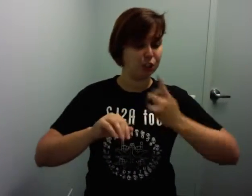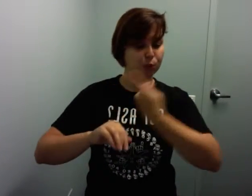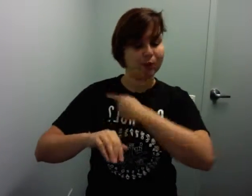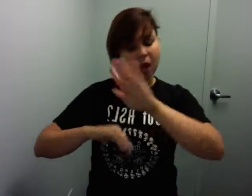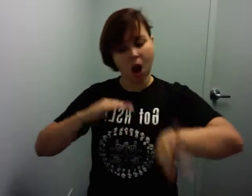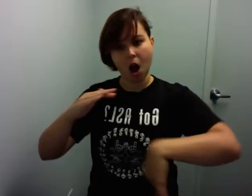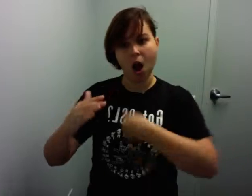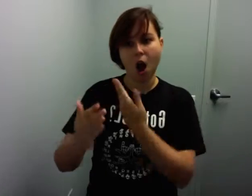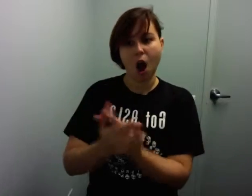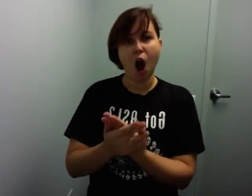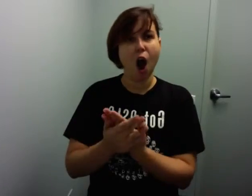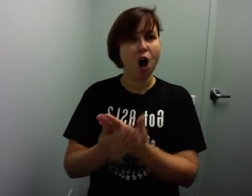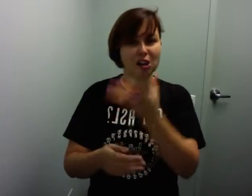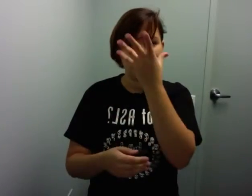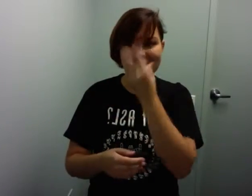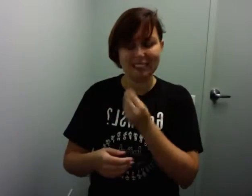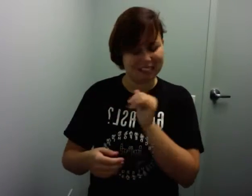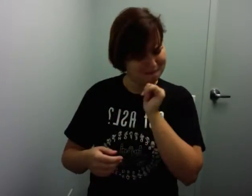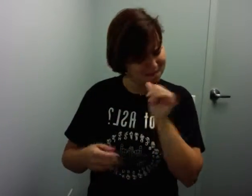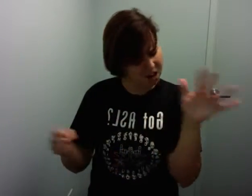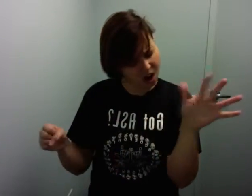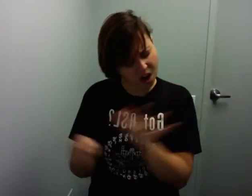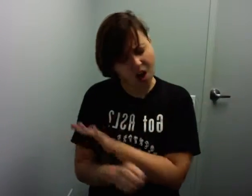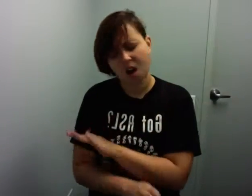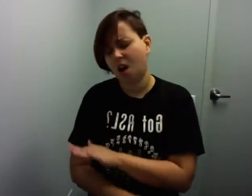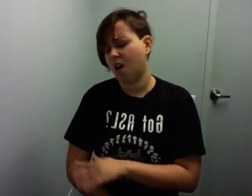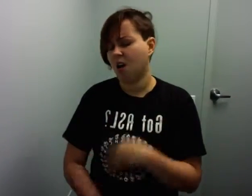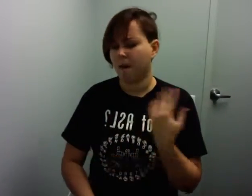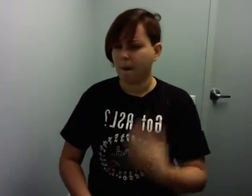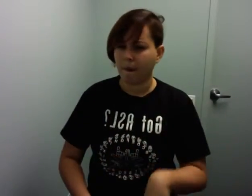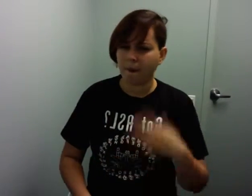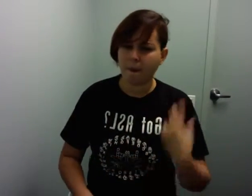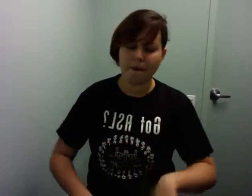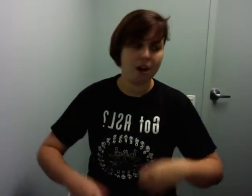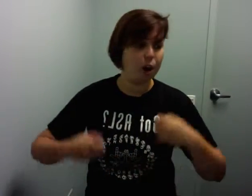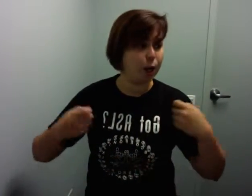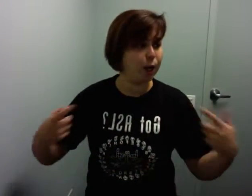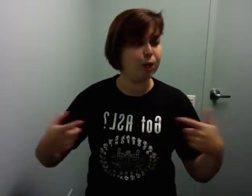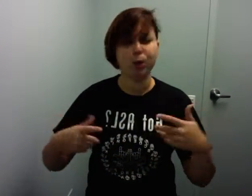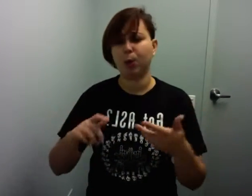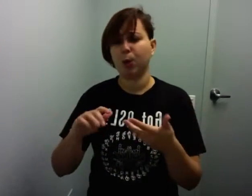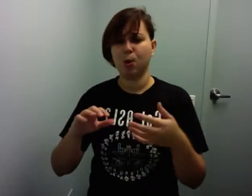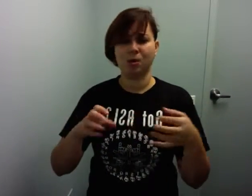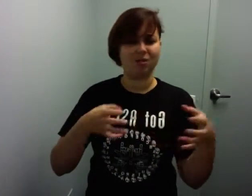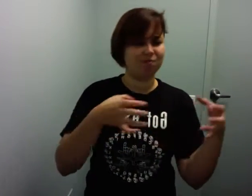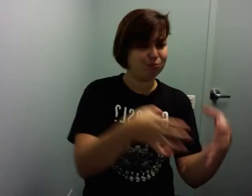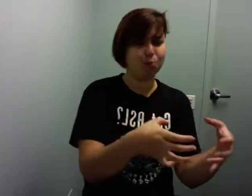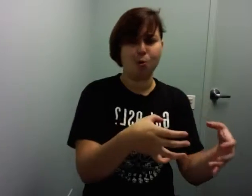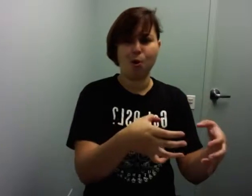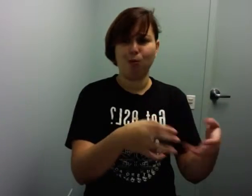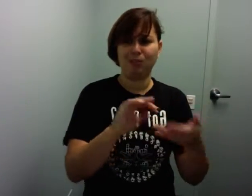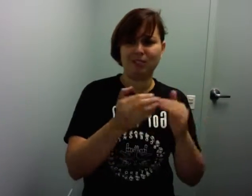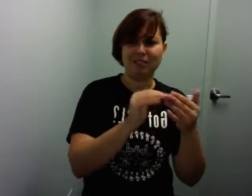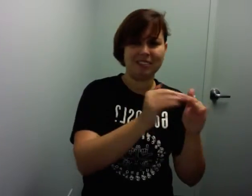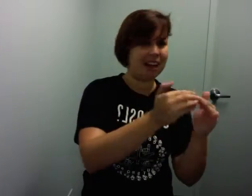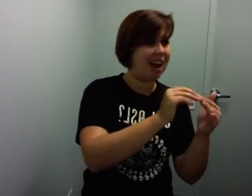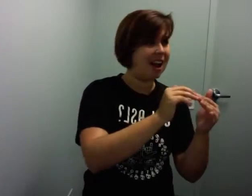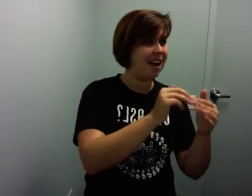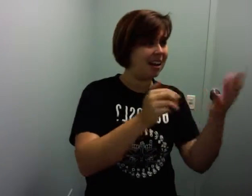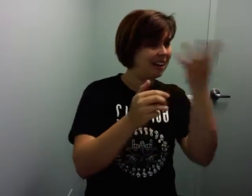sleep deprivation. Huge sectors of society are sleep deprived, and let's look at our sleepometer. So